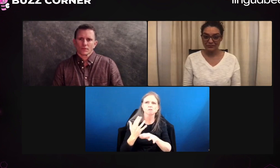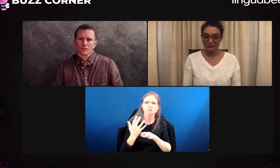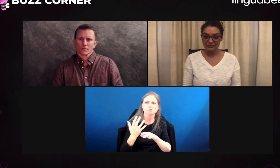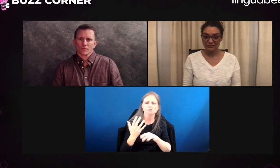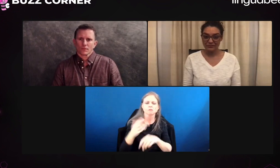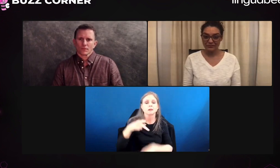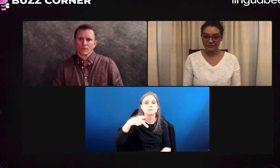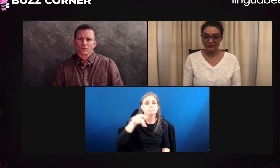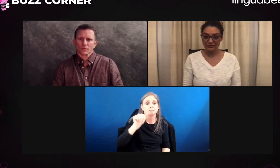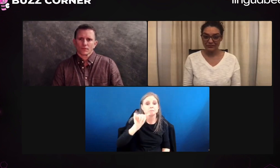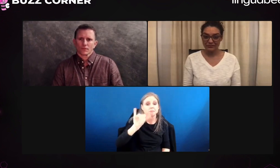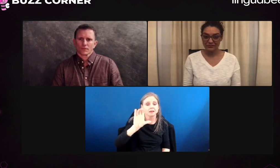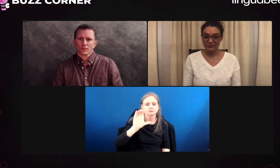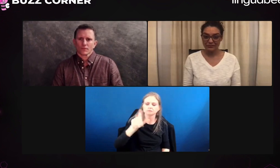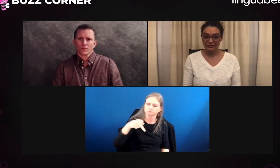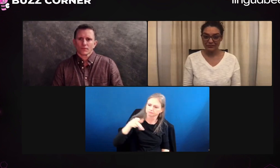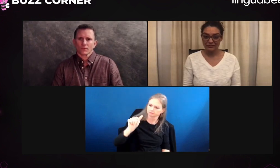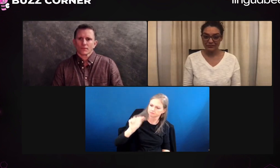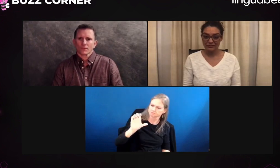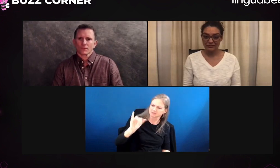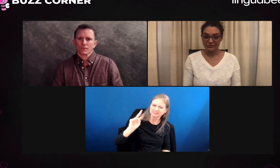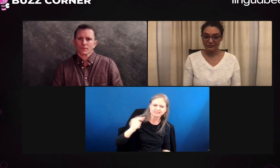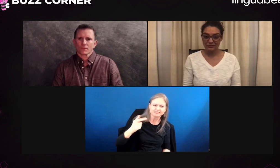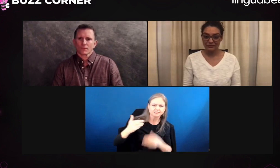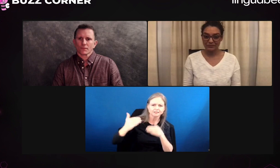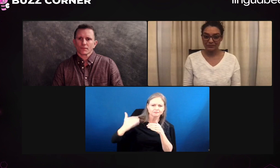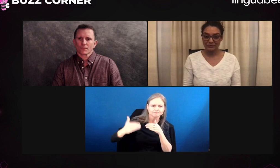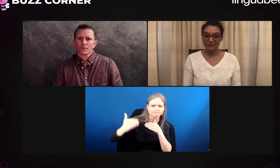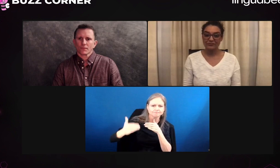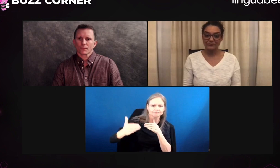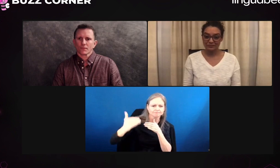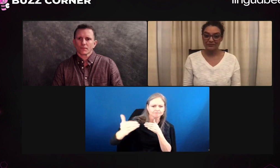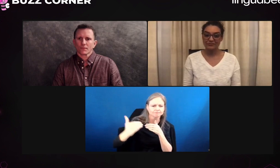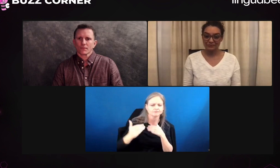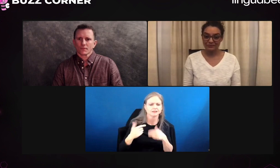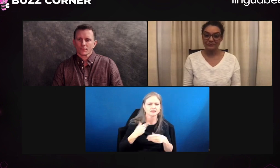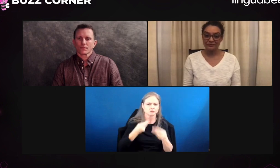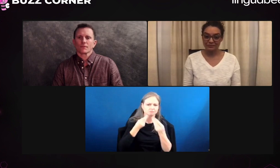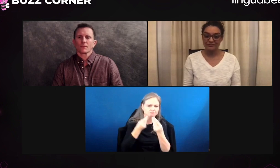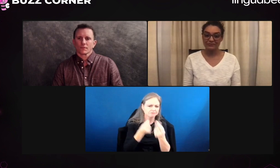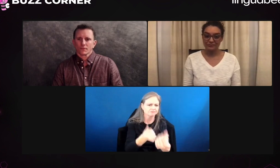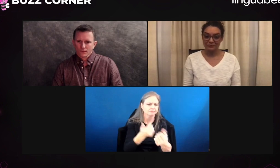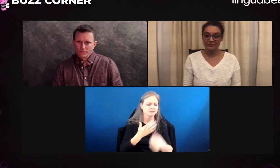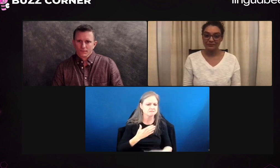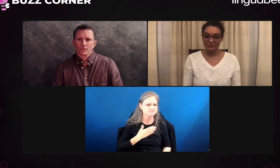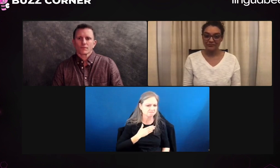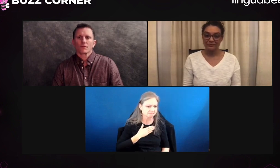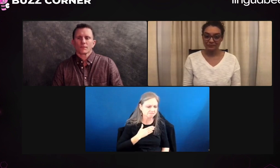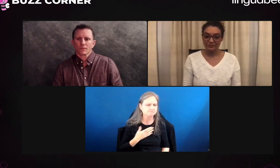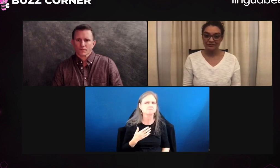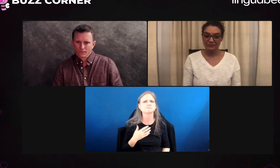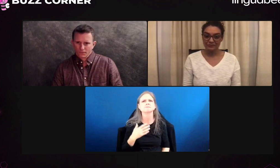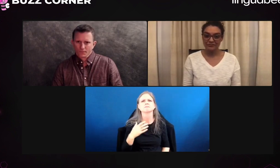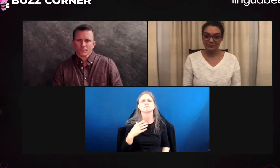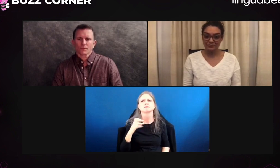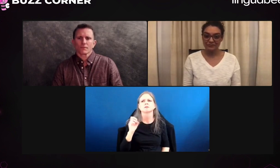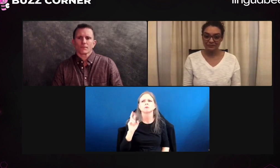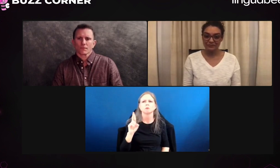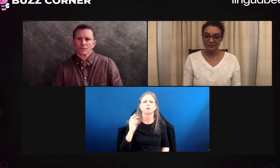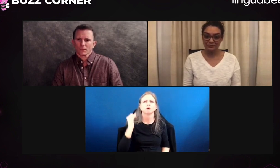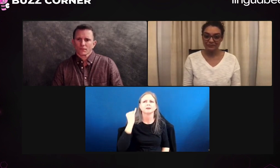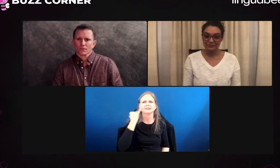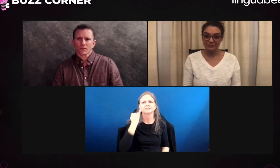or if perhaps they are using, if their pace is appropriate, if